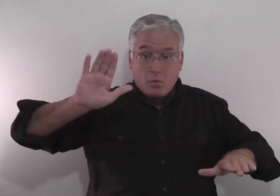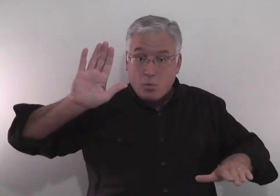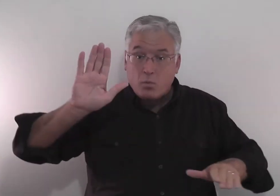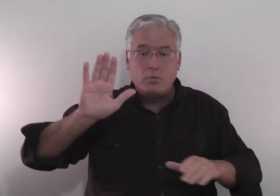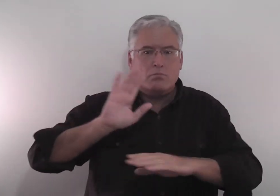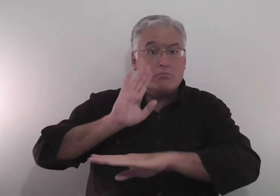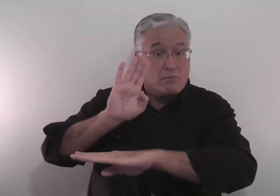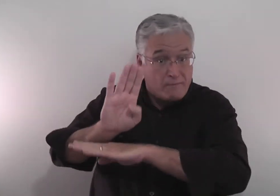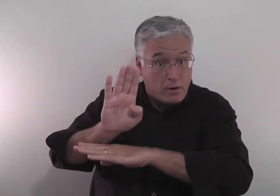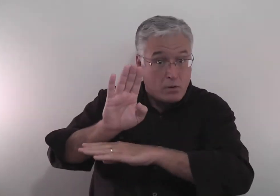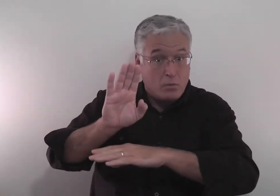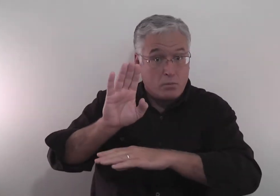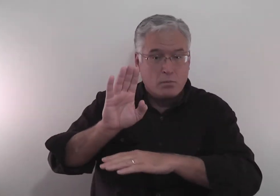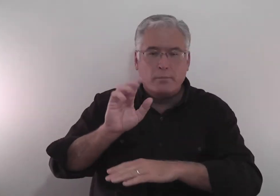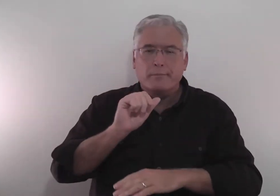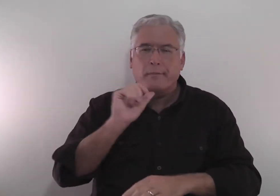true. When we make a vow,